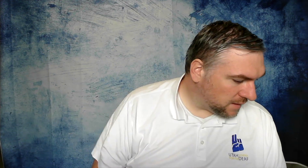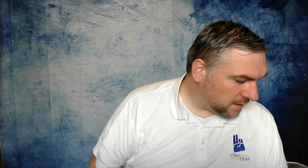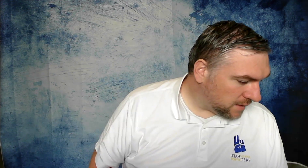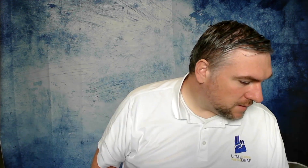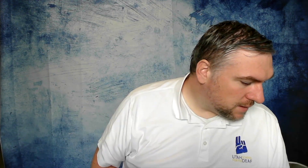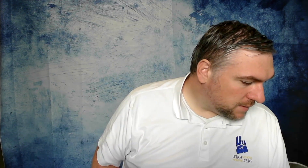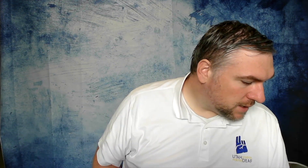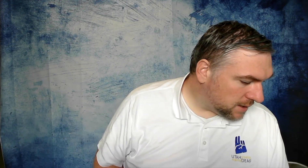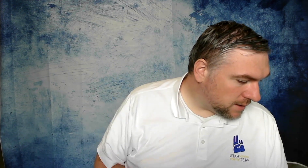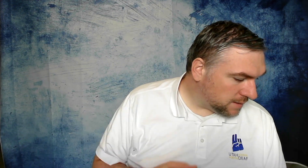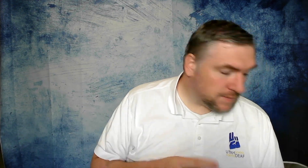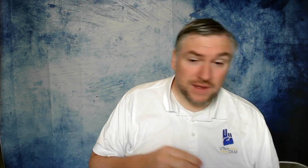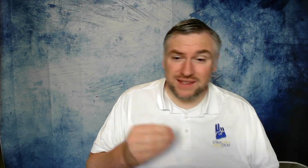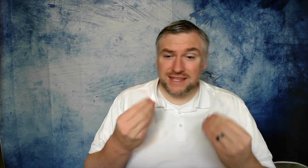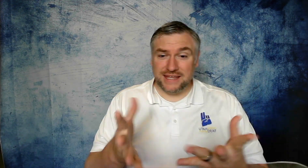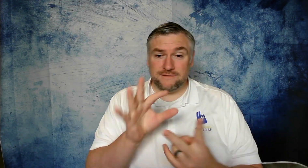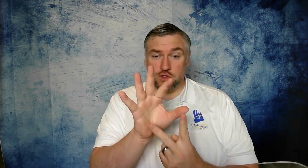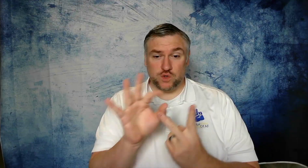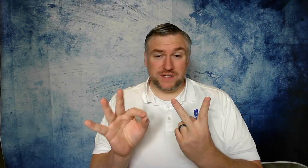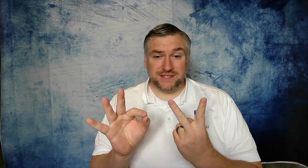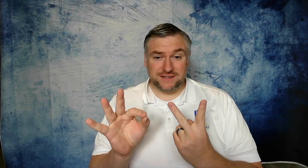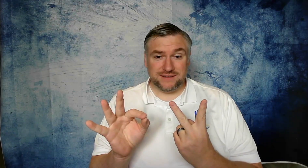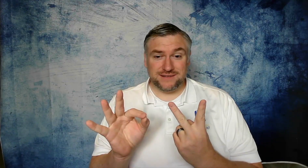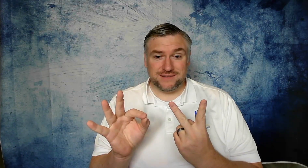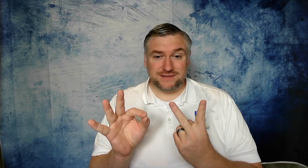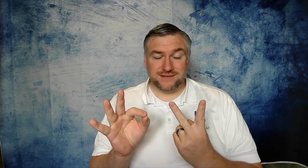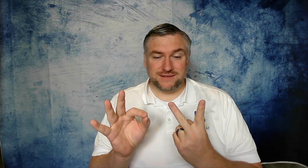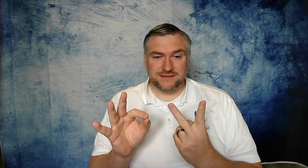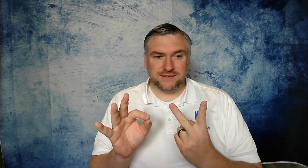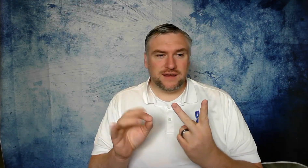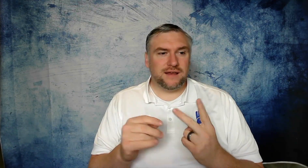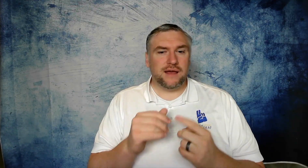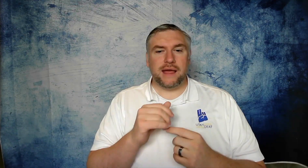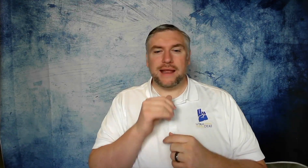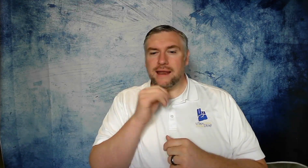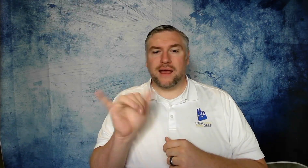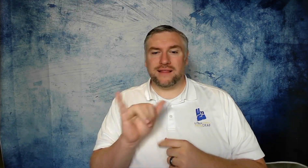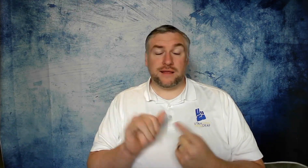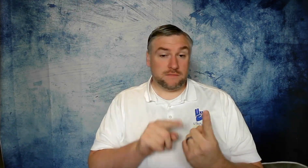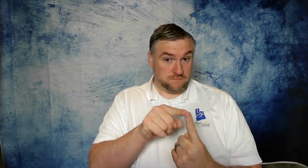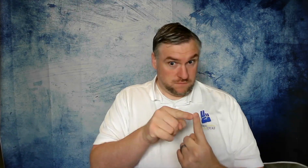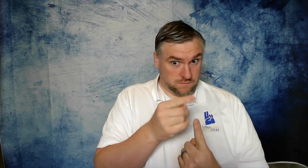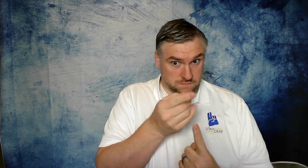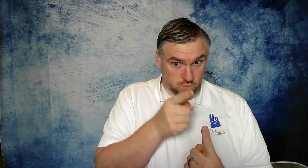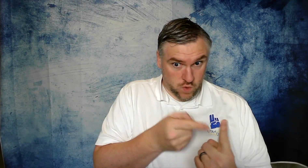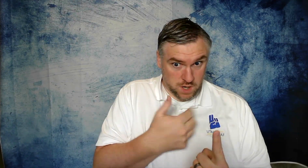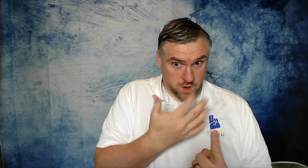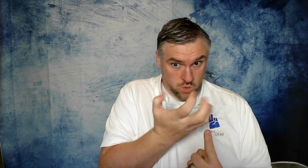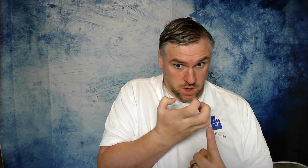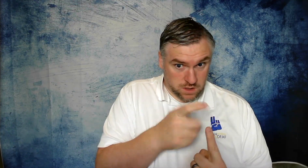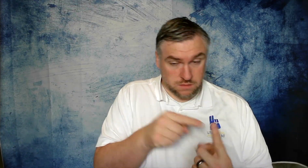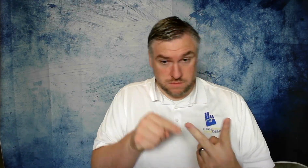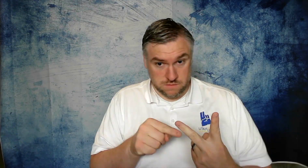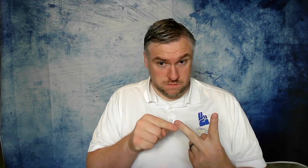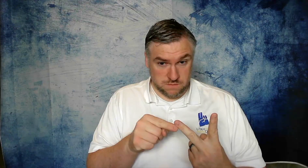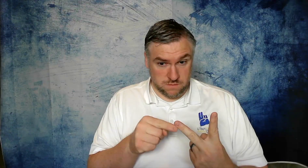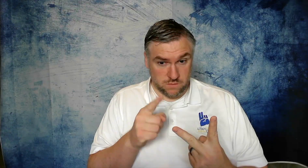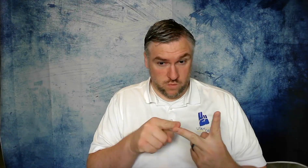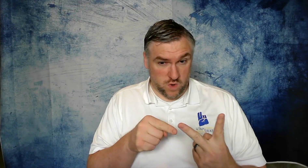fascinations. Give choice. Not like this is what I want and this